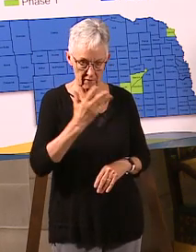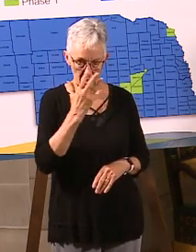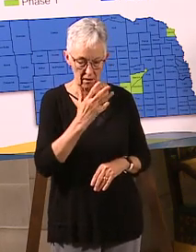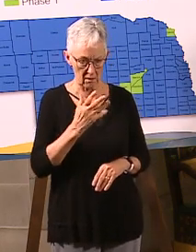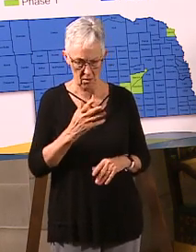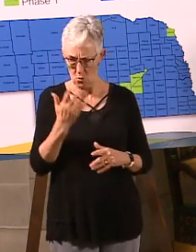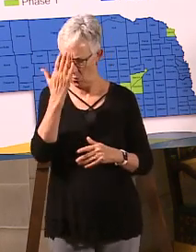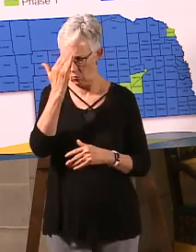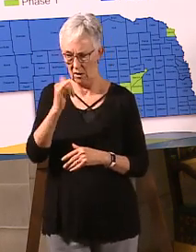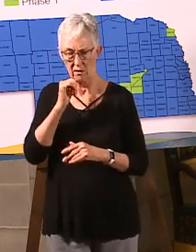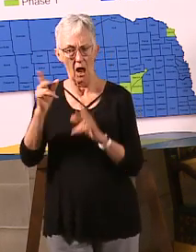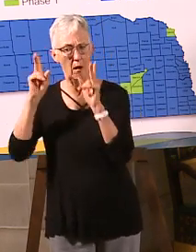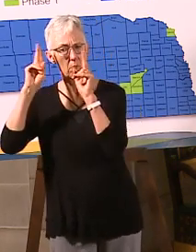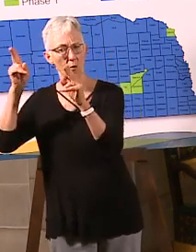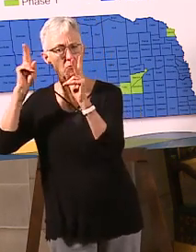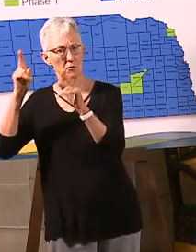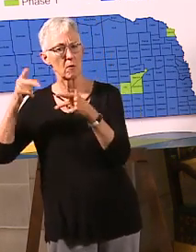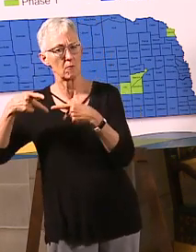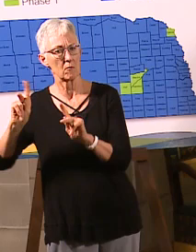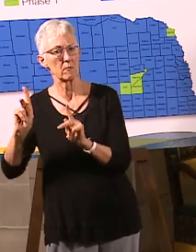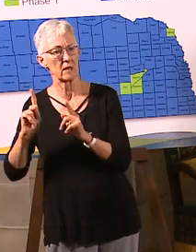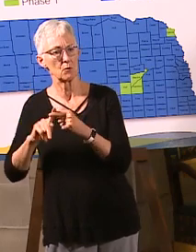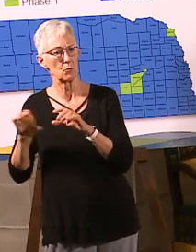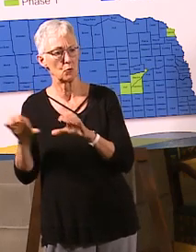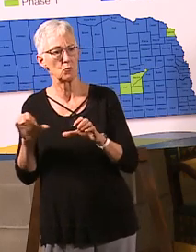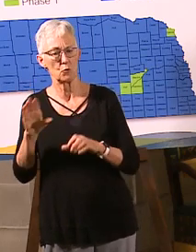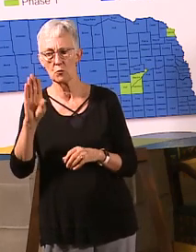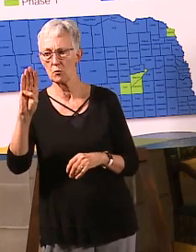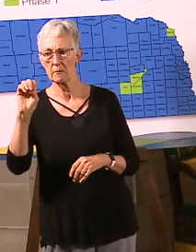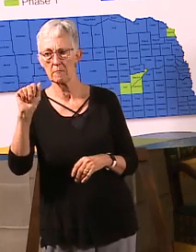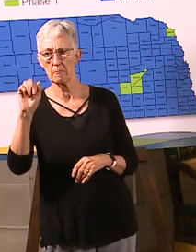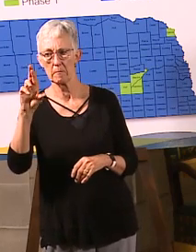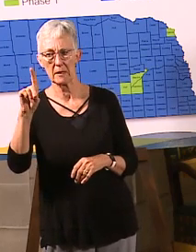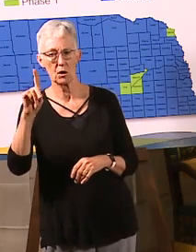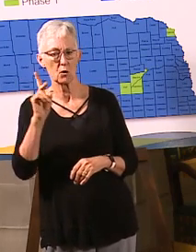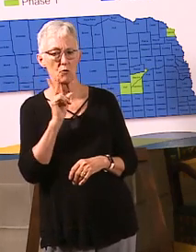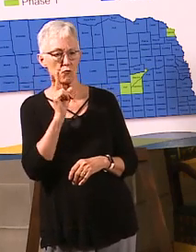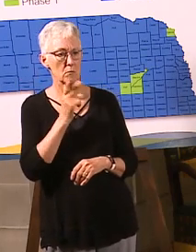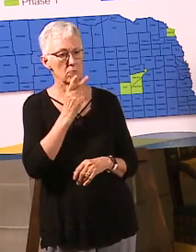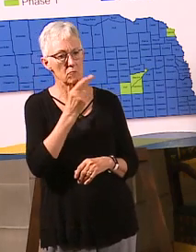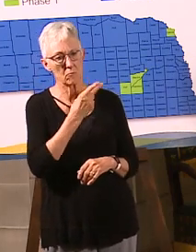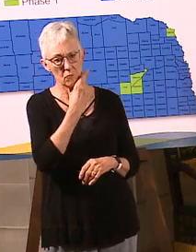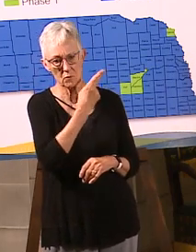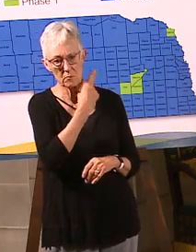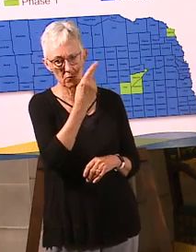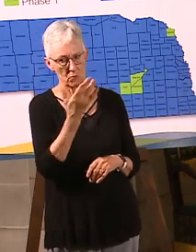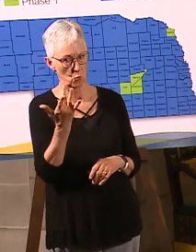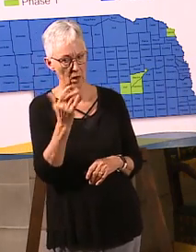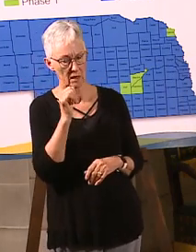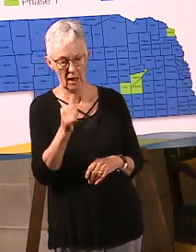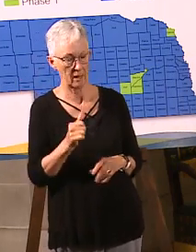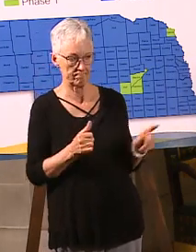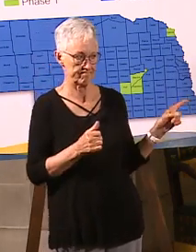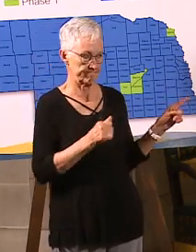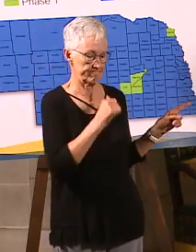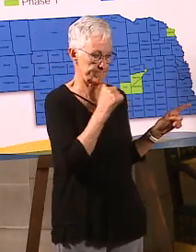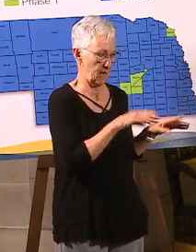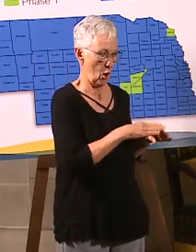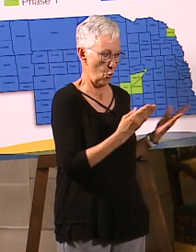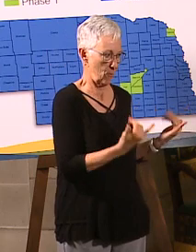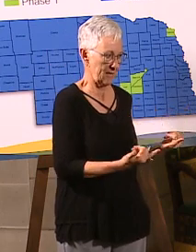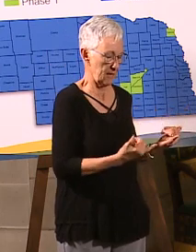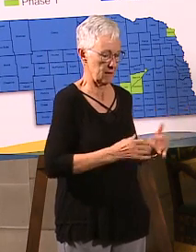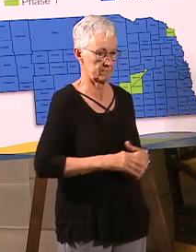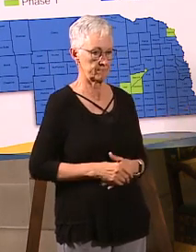for estheticians, so beard trimmings are still not going to be allowed under our DHM for barbershops. Cody Gerlach from the